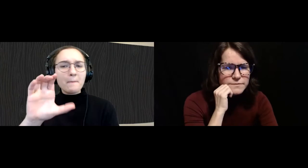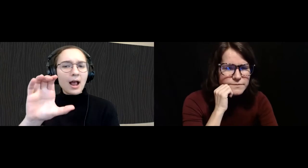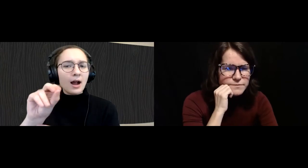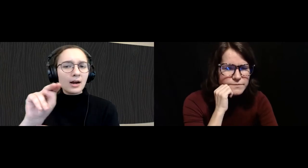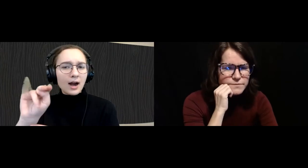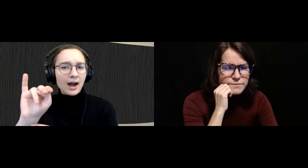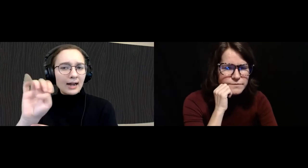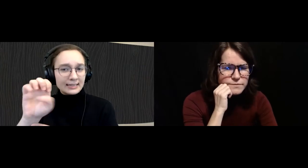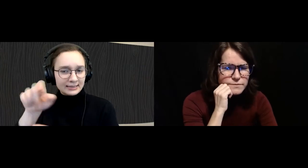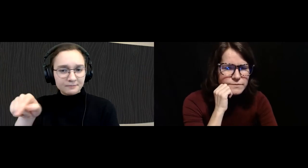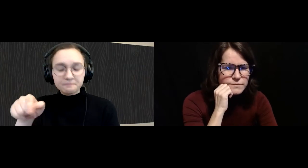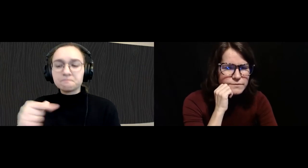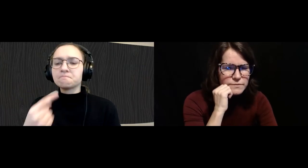Good question from Connie.